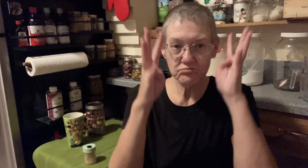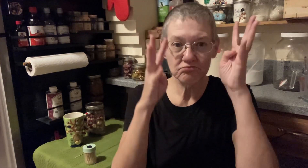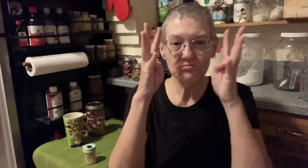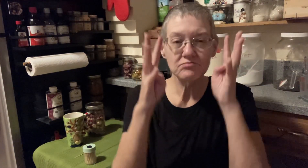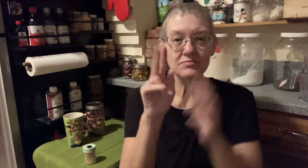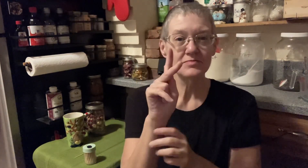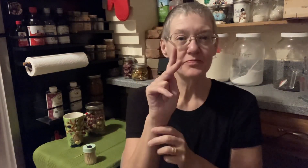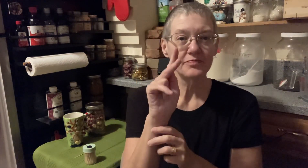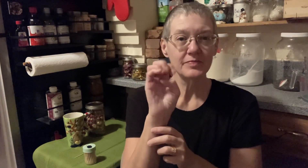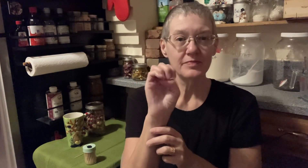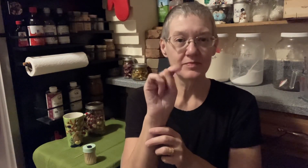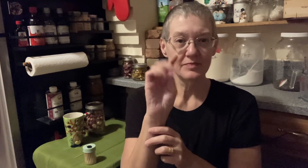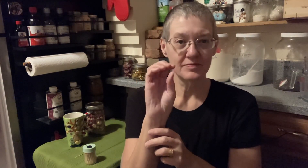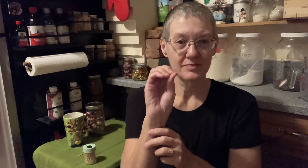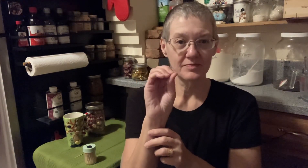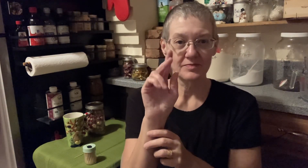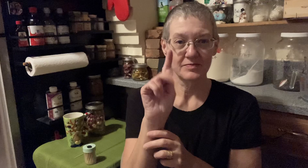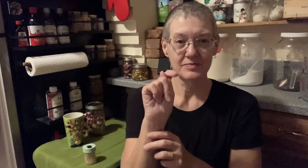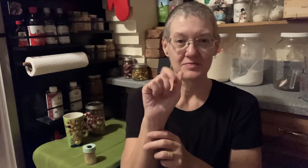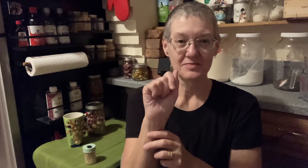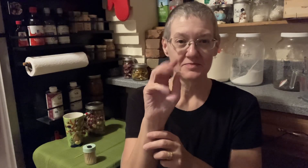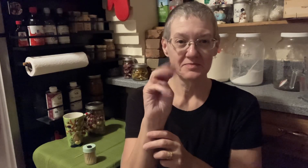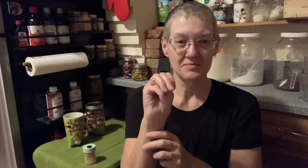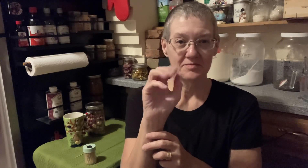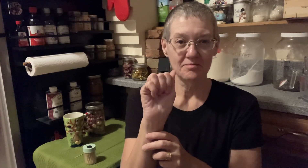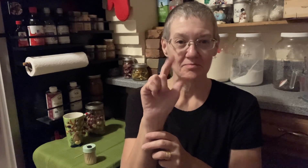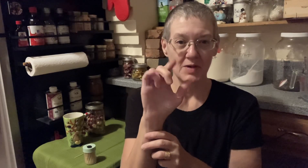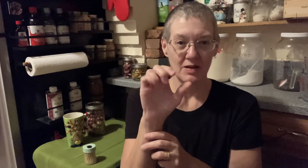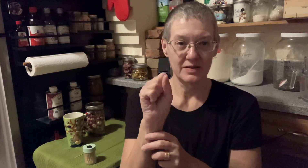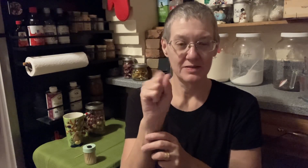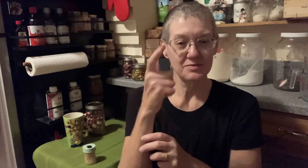own invention. It's a keto tamales.